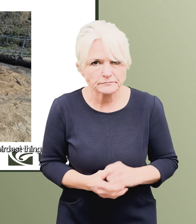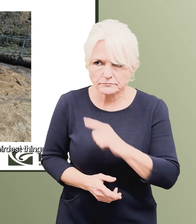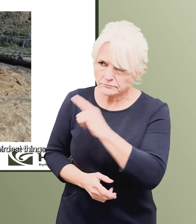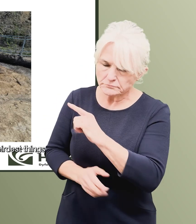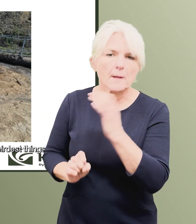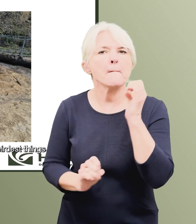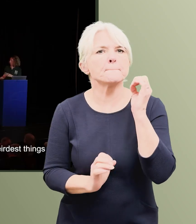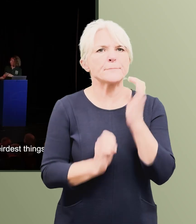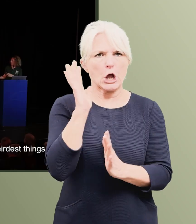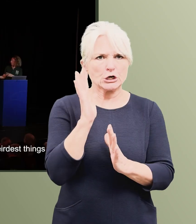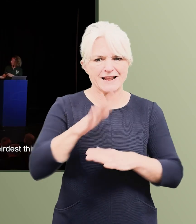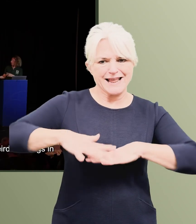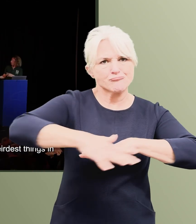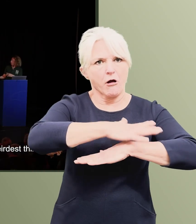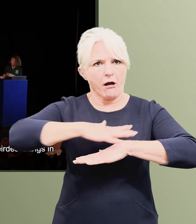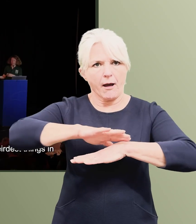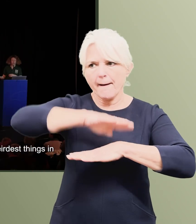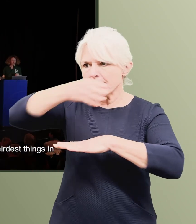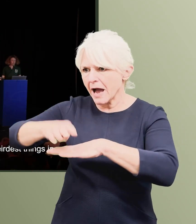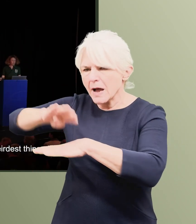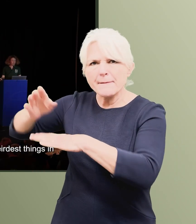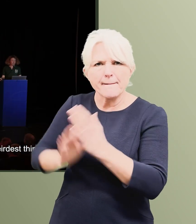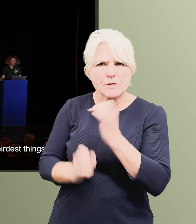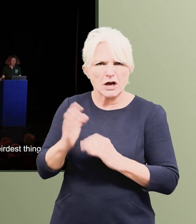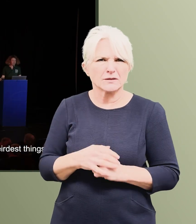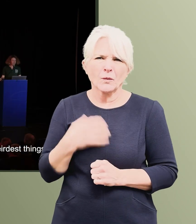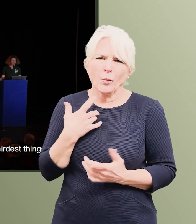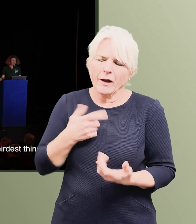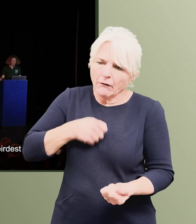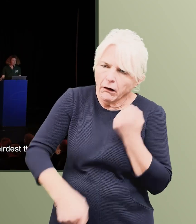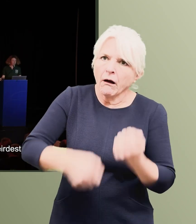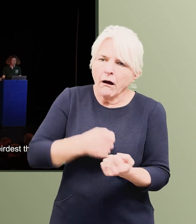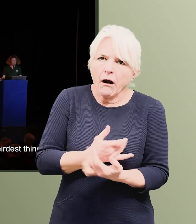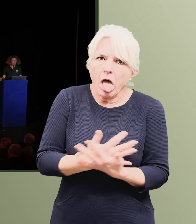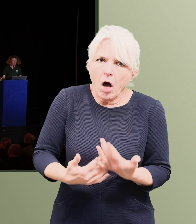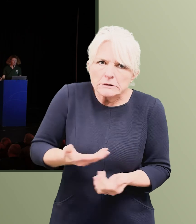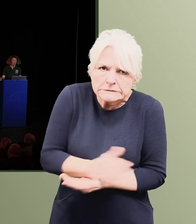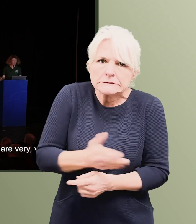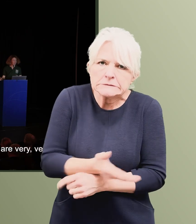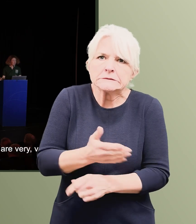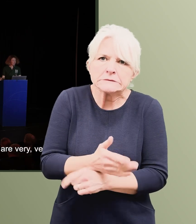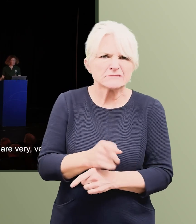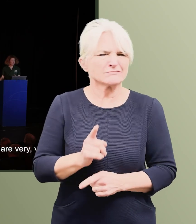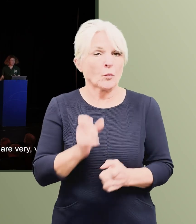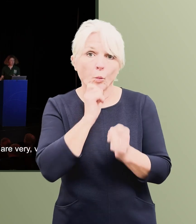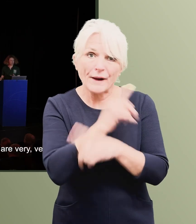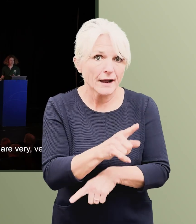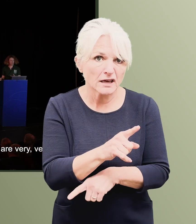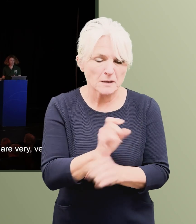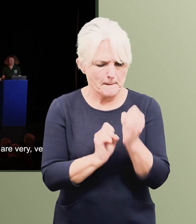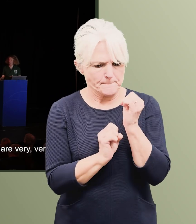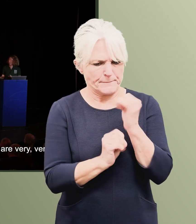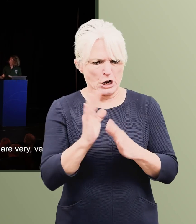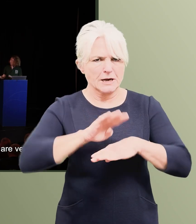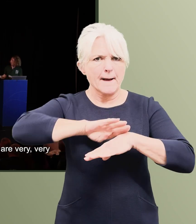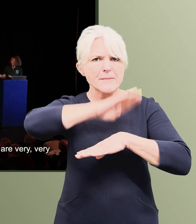on the scheme, I couldn't not. Burnt mounds are the weirdest things in the archaeological record, I would say. There's a bit of a theme in this talk, I